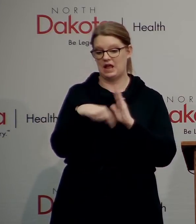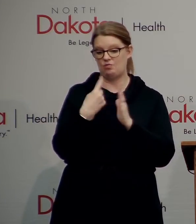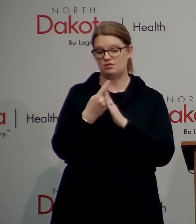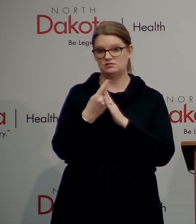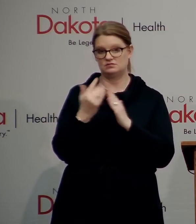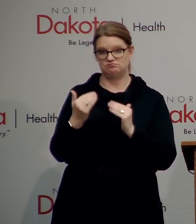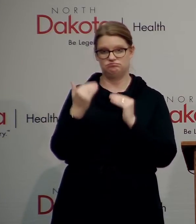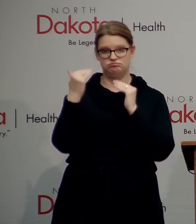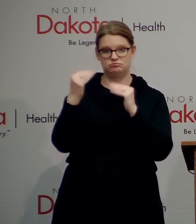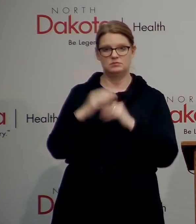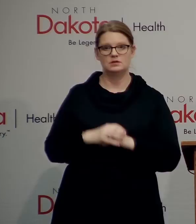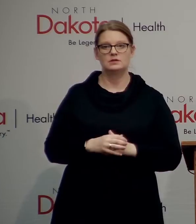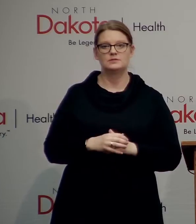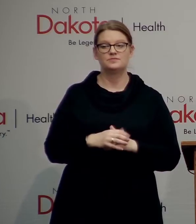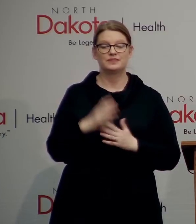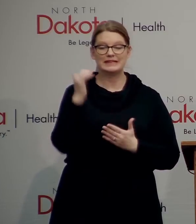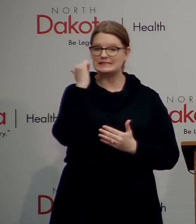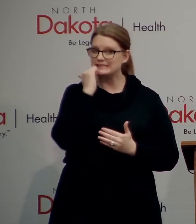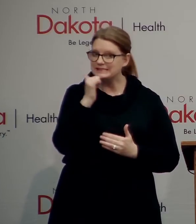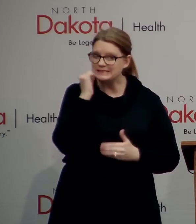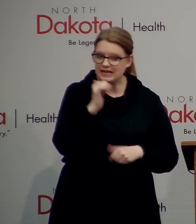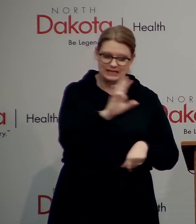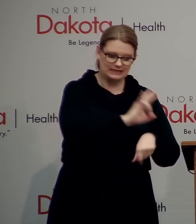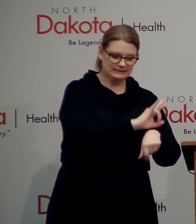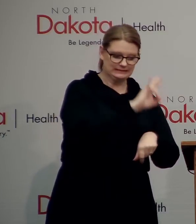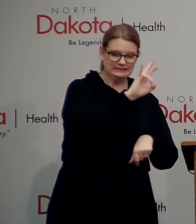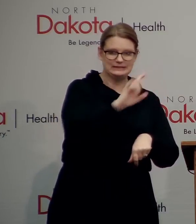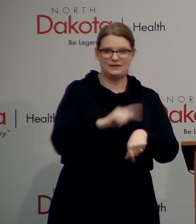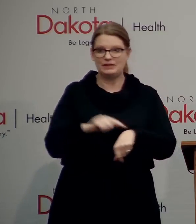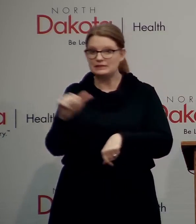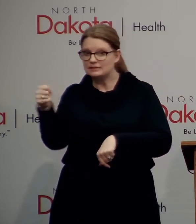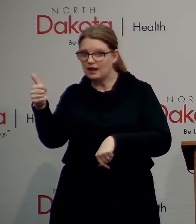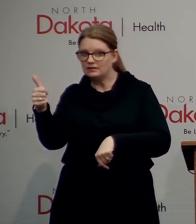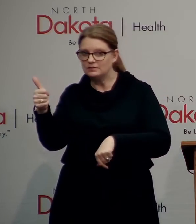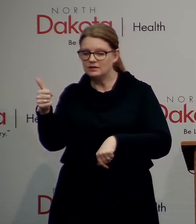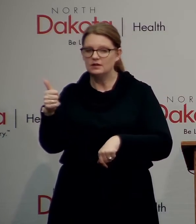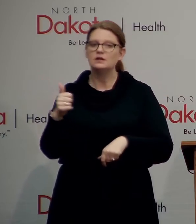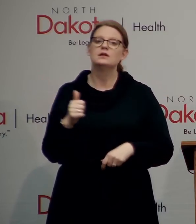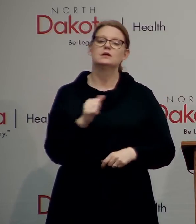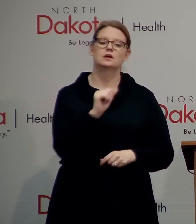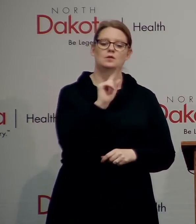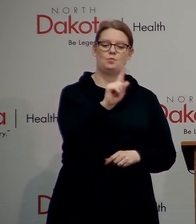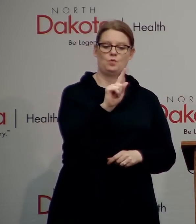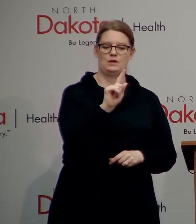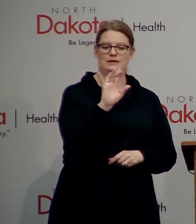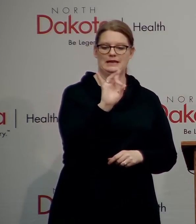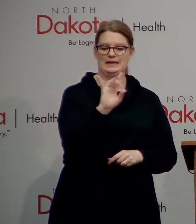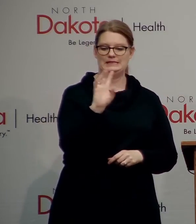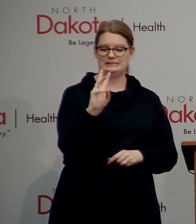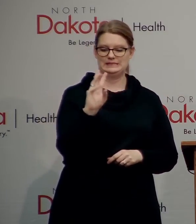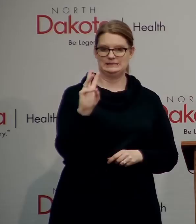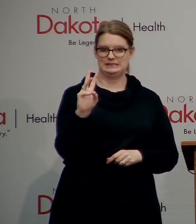and that is daily, 7 to 10 p.m. at